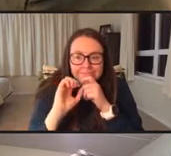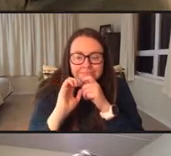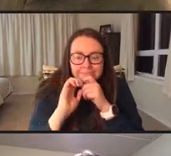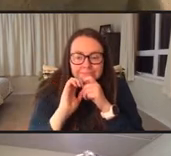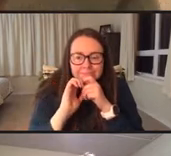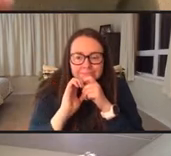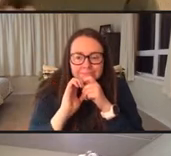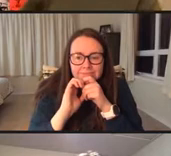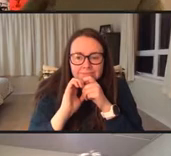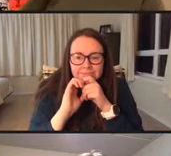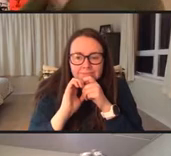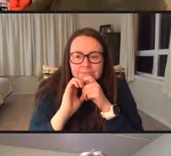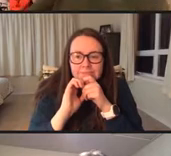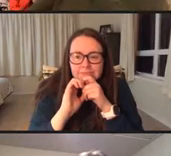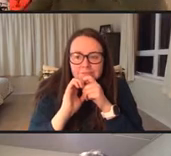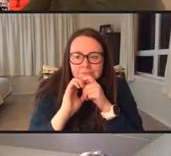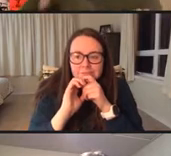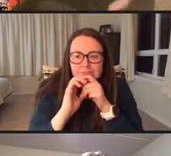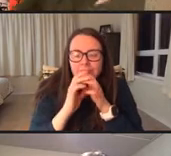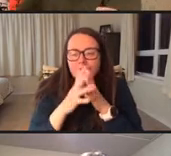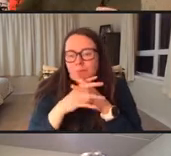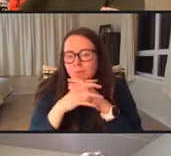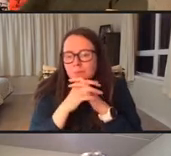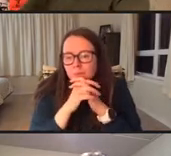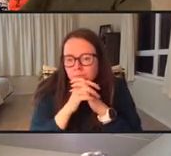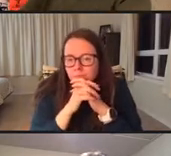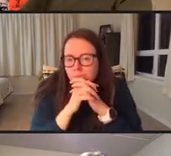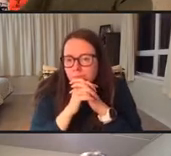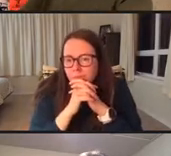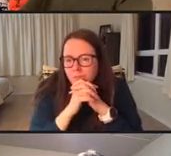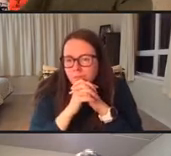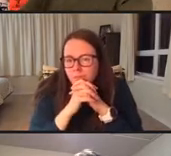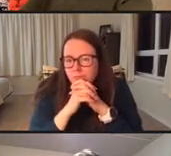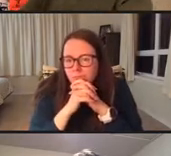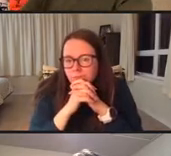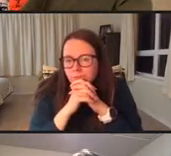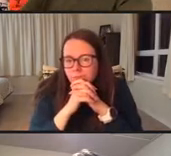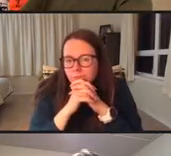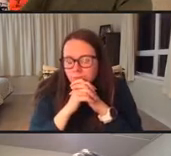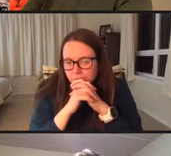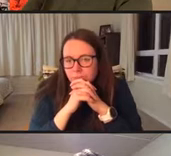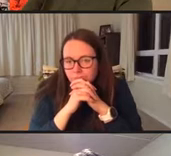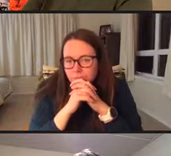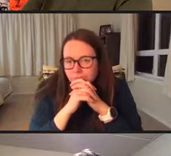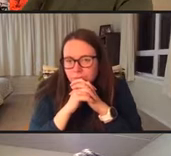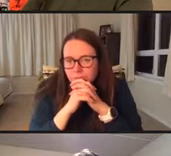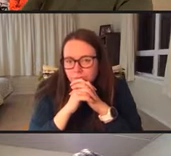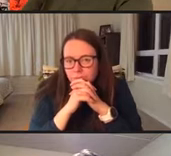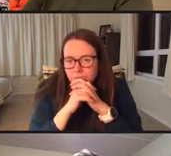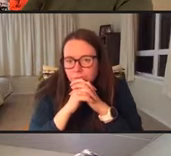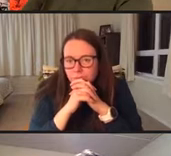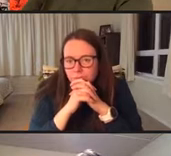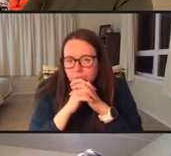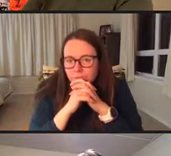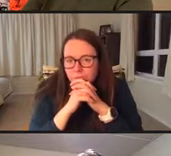So get a 5-finger glove. I would also suggest probably having a liner glove. So if you do have to take off your bigger glove, then you've got a small